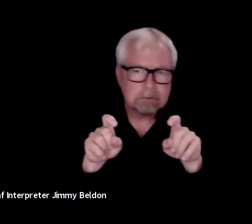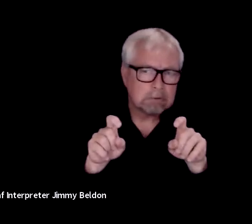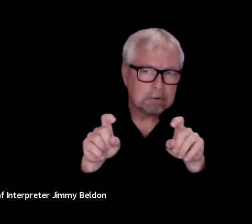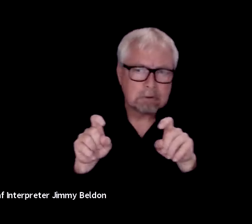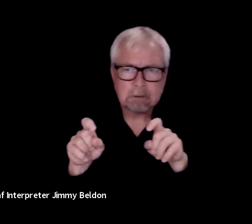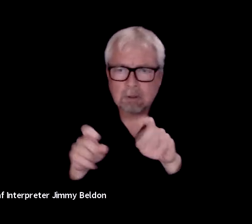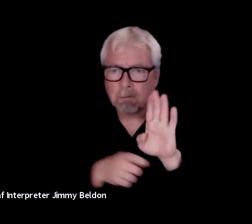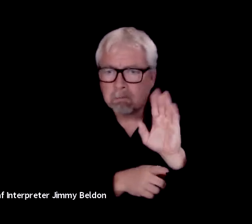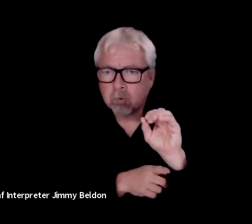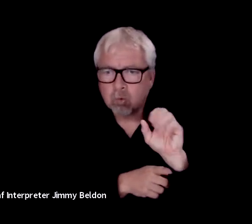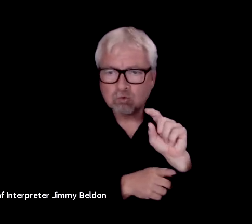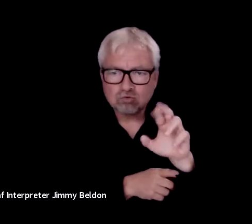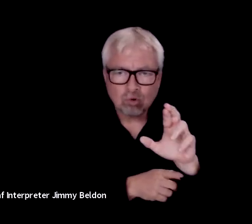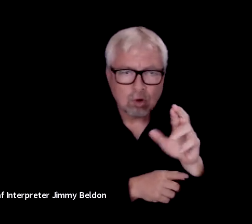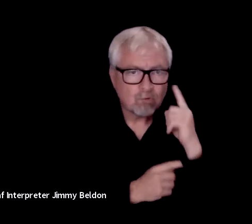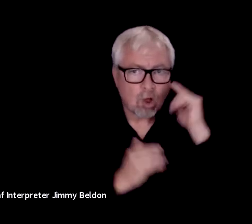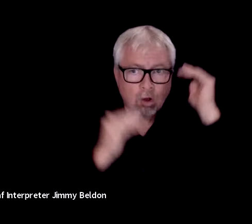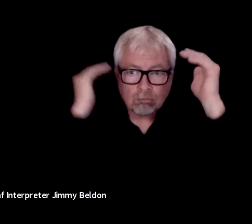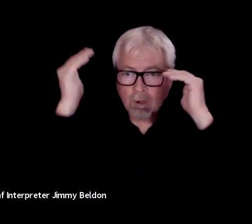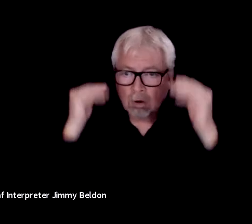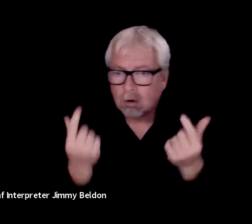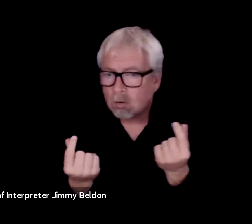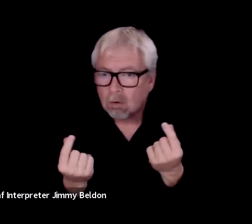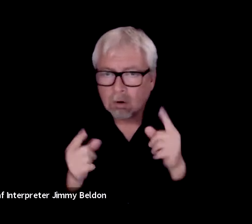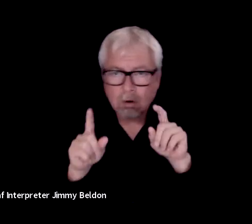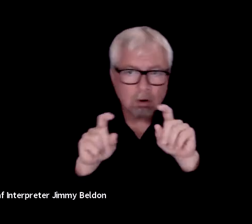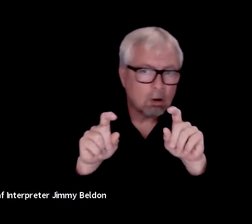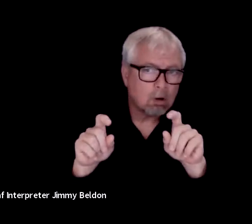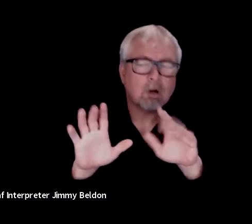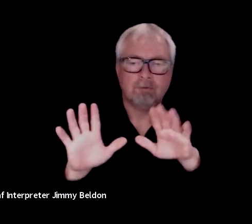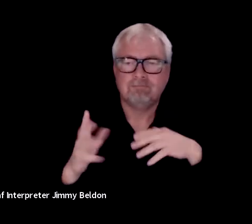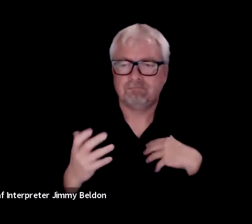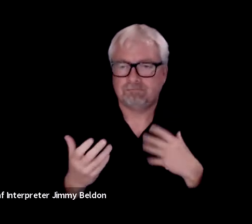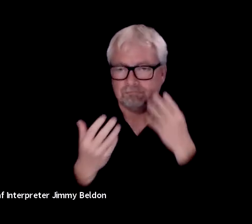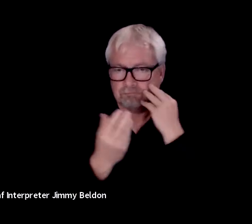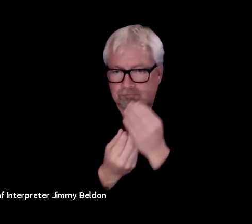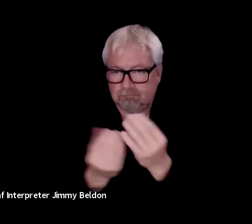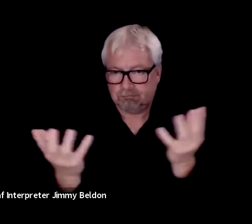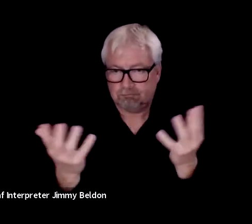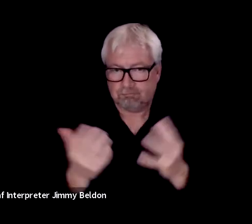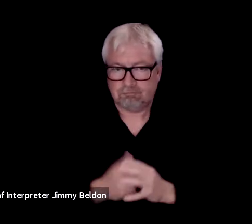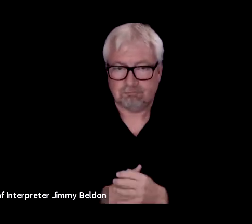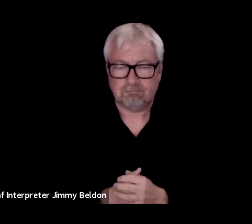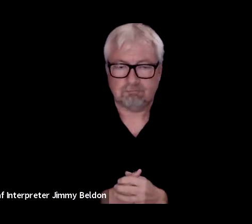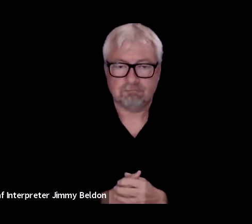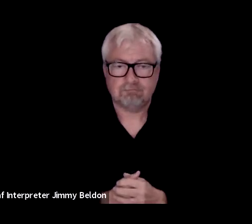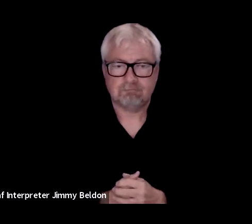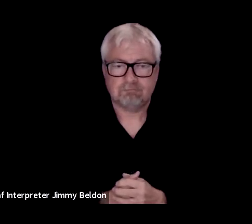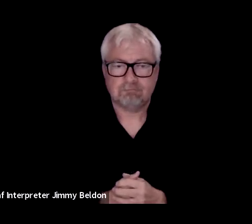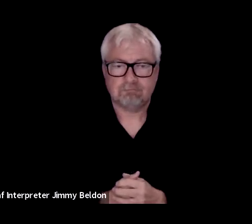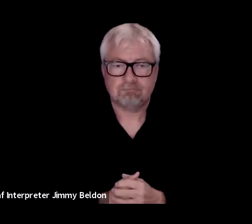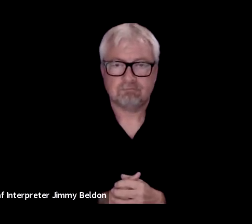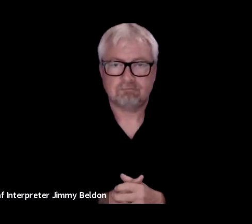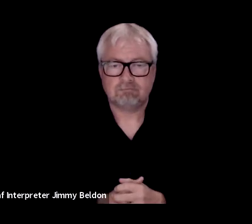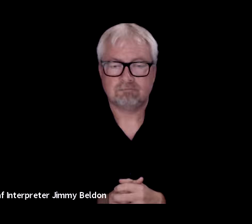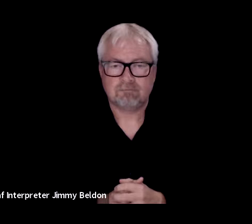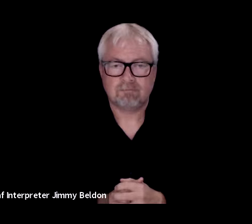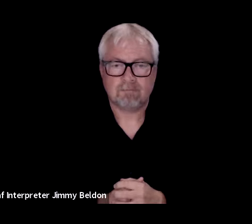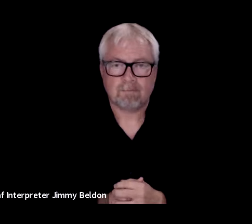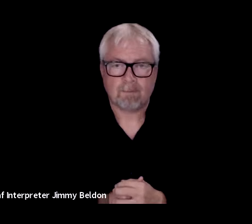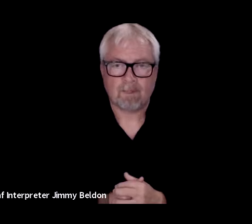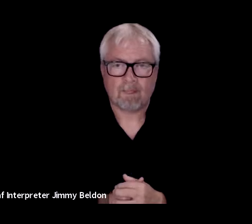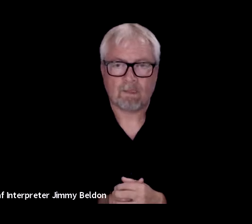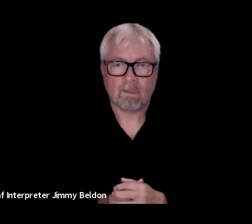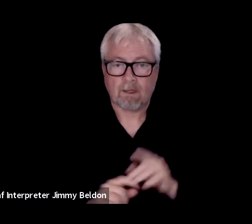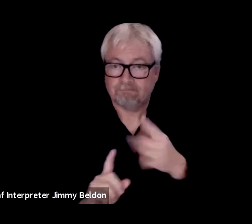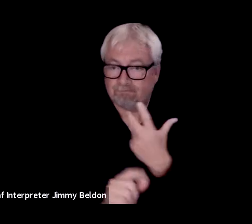the FDA Vaccines and Related Biological Products Advisory Committee